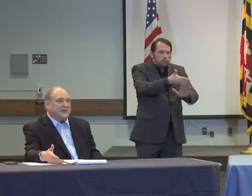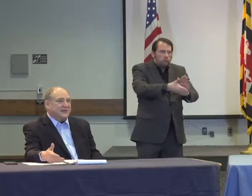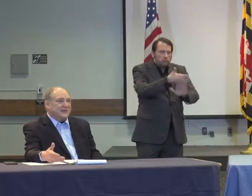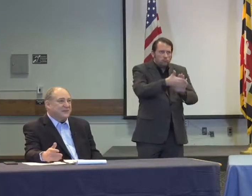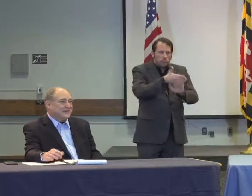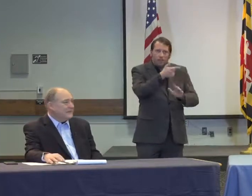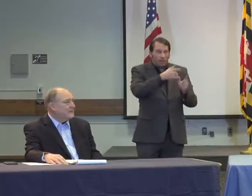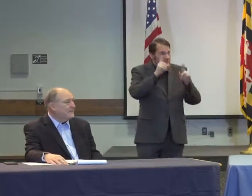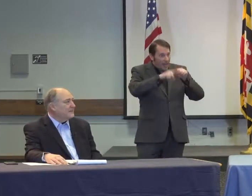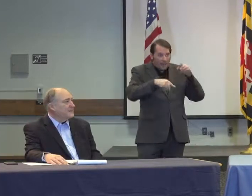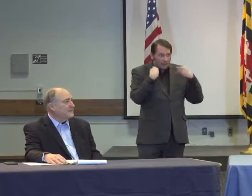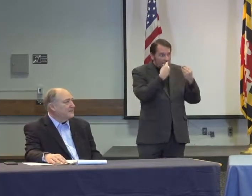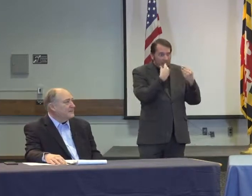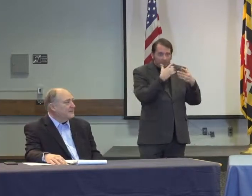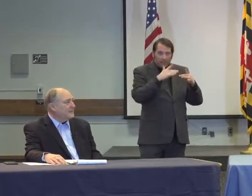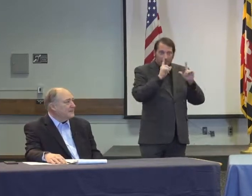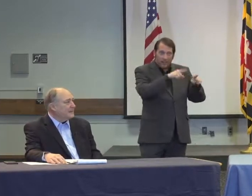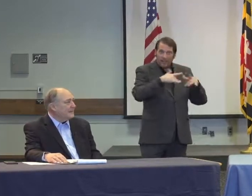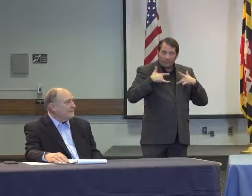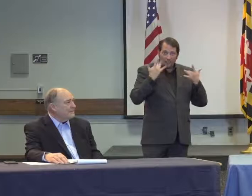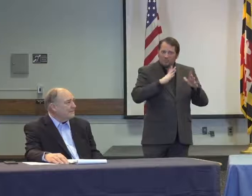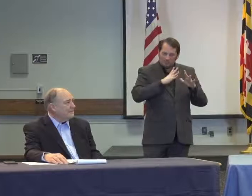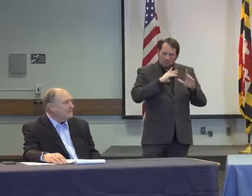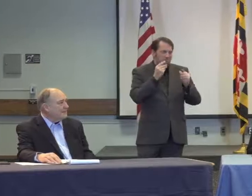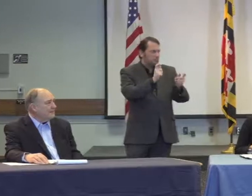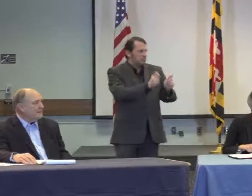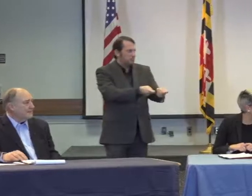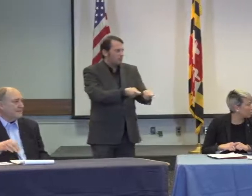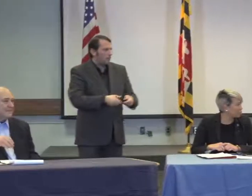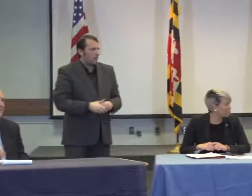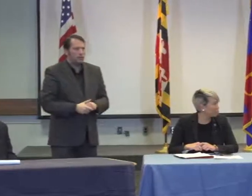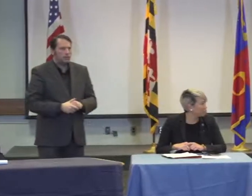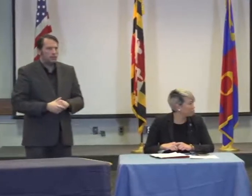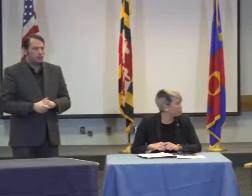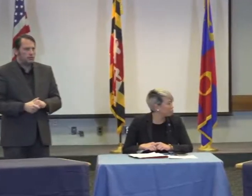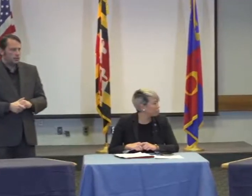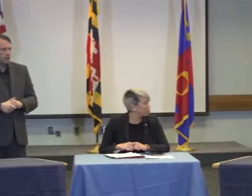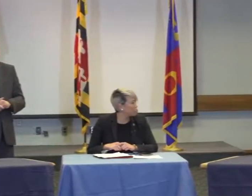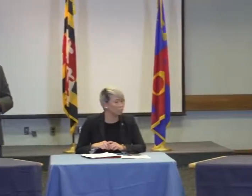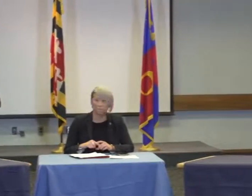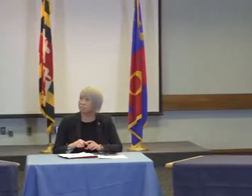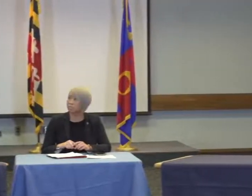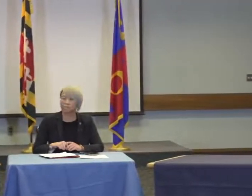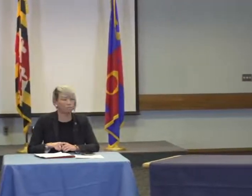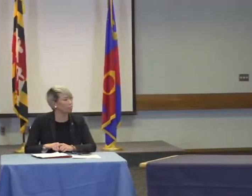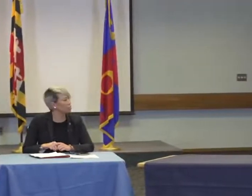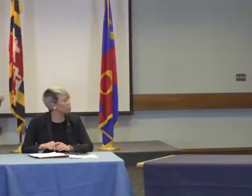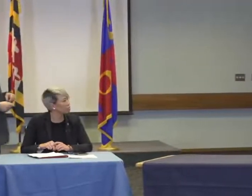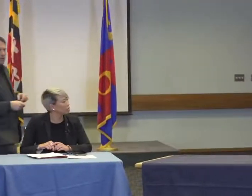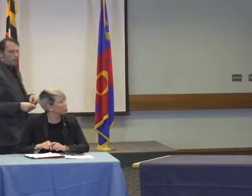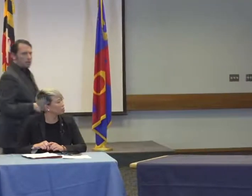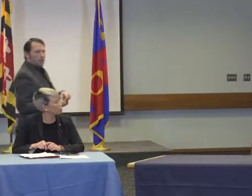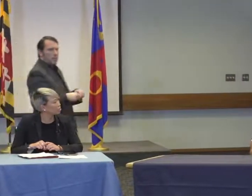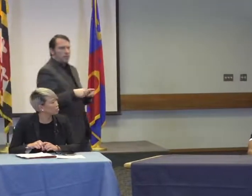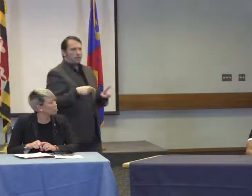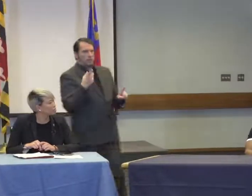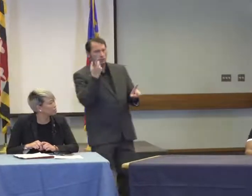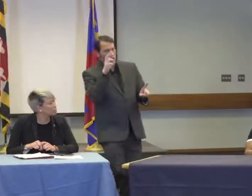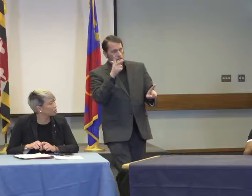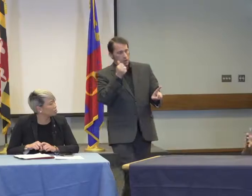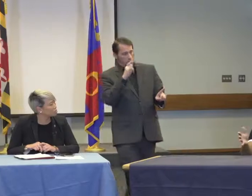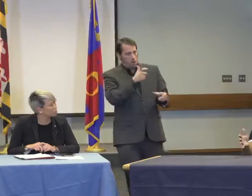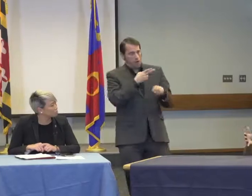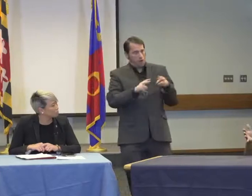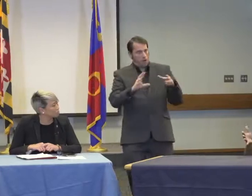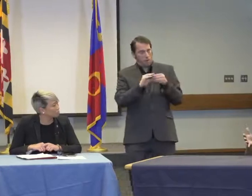please keep helping. Dr. Gales, did you want to say something quickly before we wrap up? Sure. One topic we didn't cover is the work we're doing